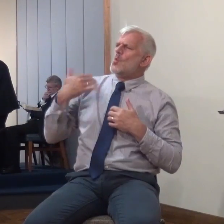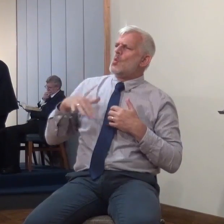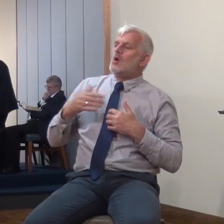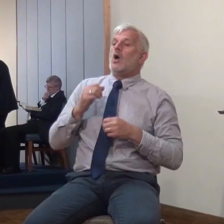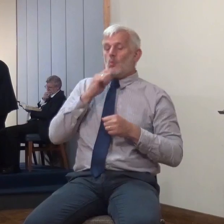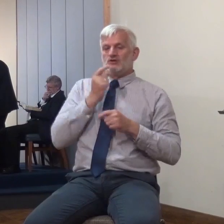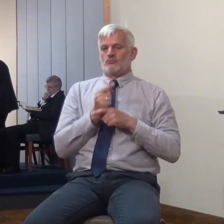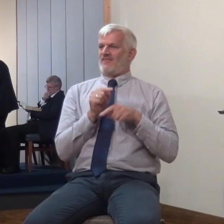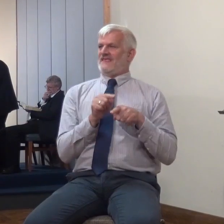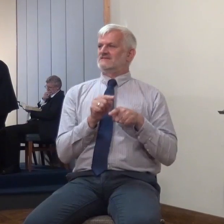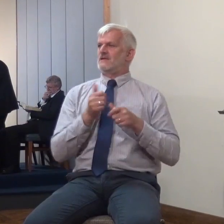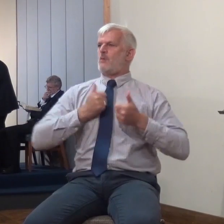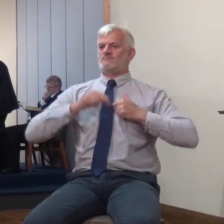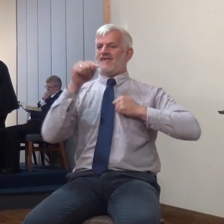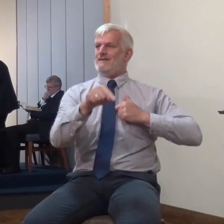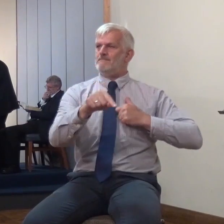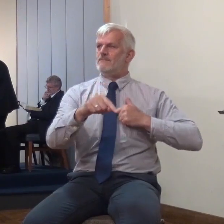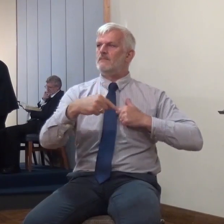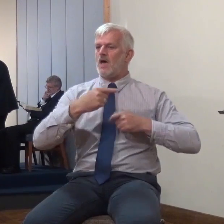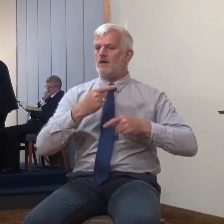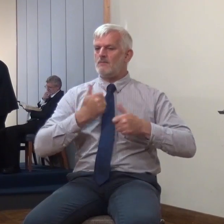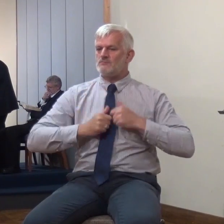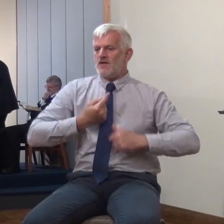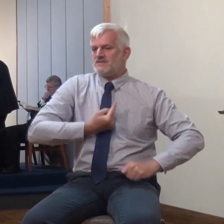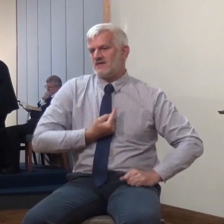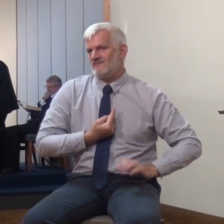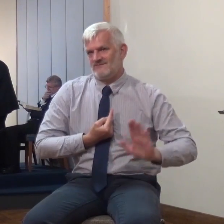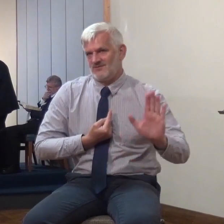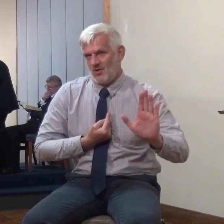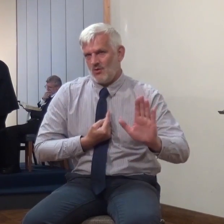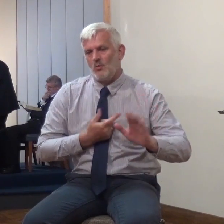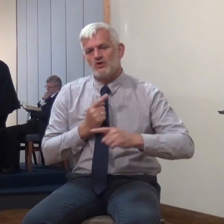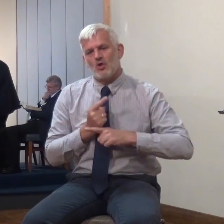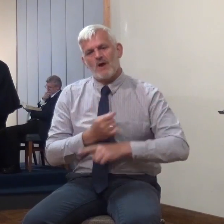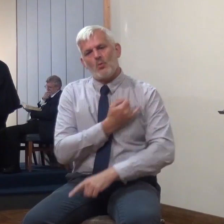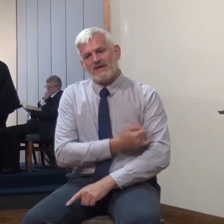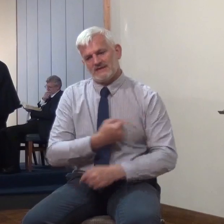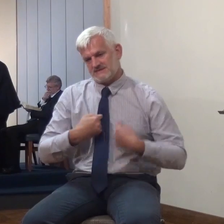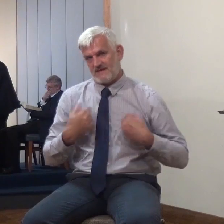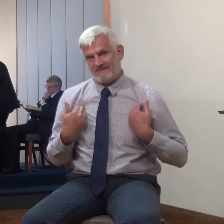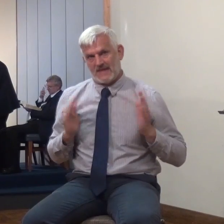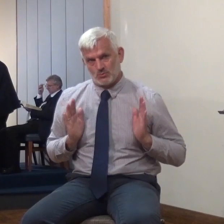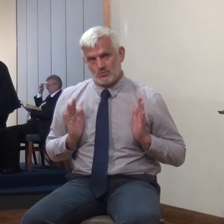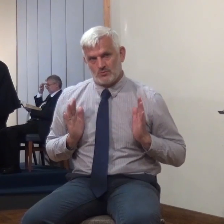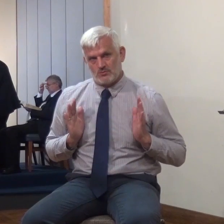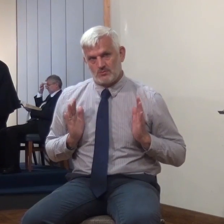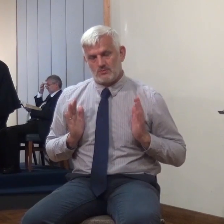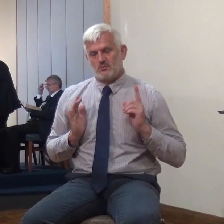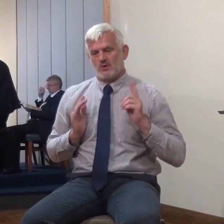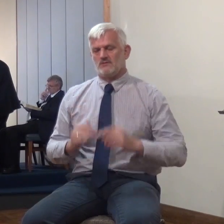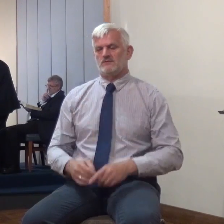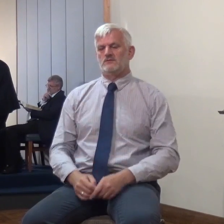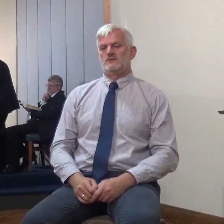glory, yet of myself I will not glory, but in mine infirmities. For though